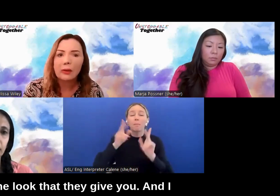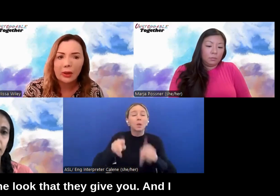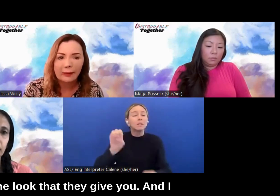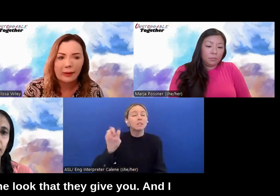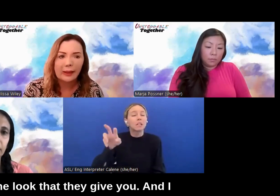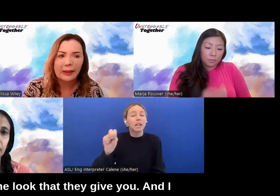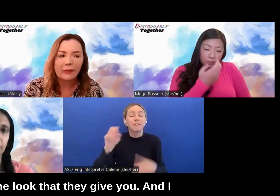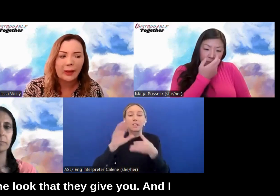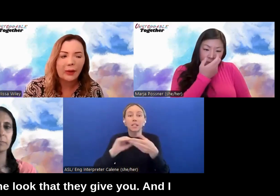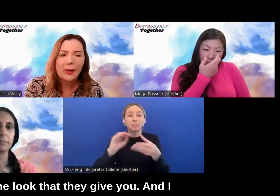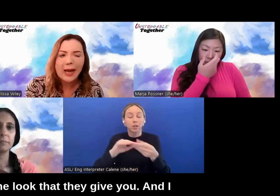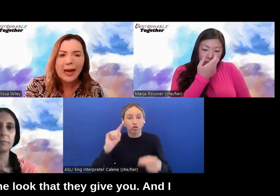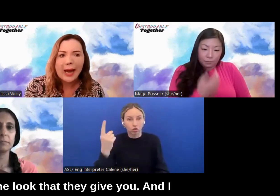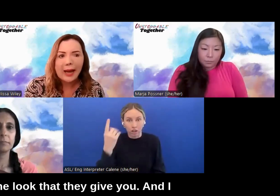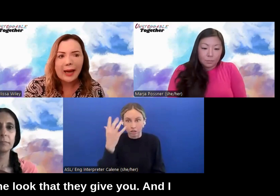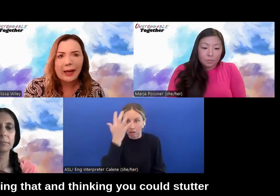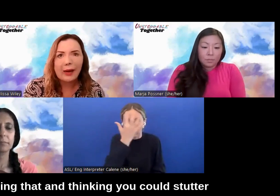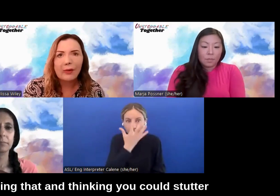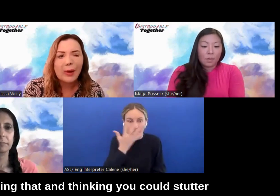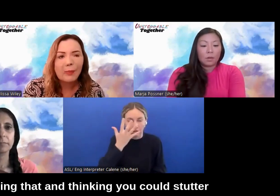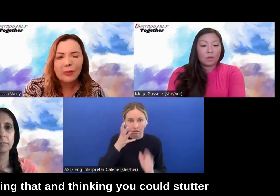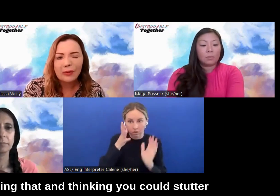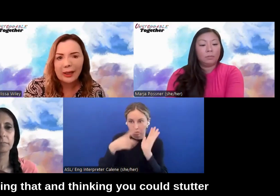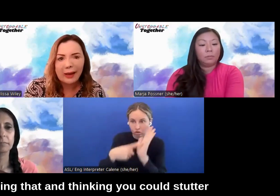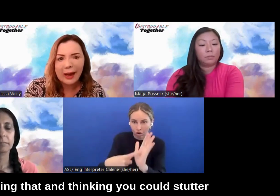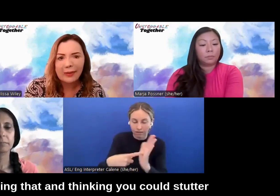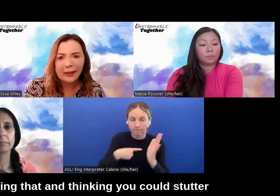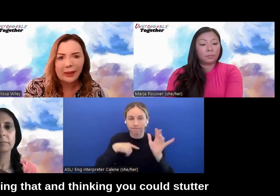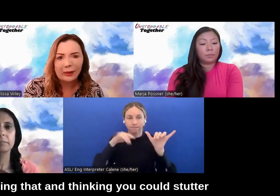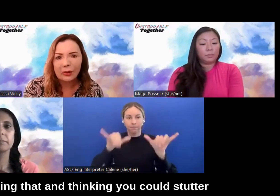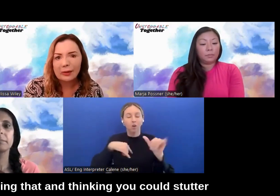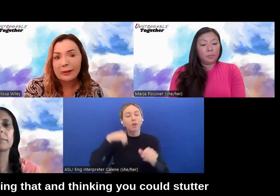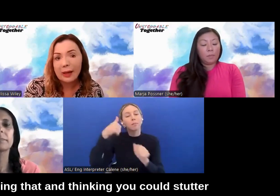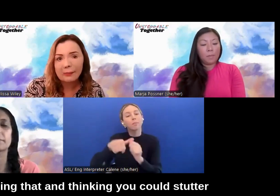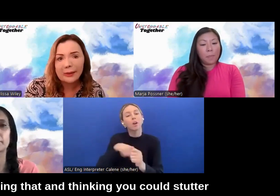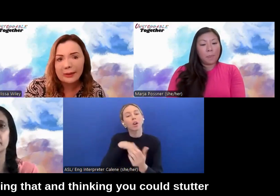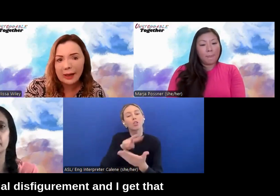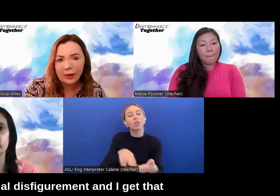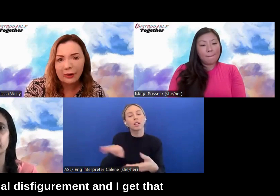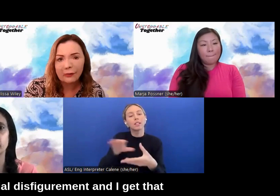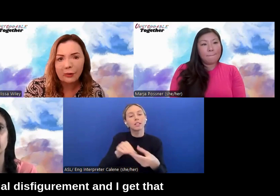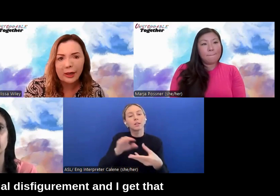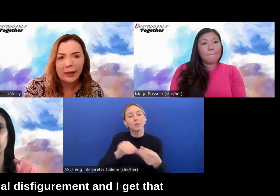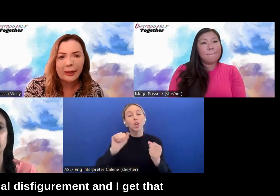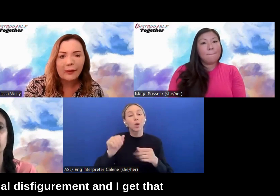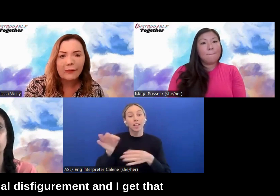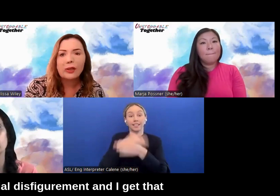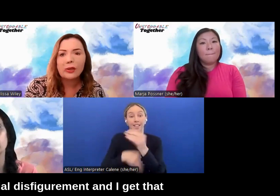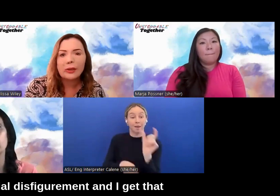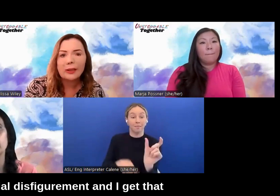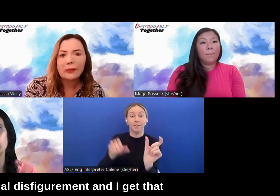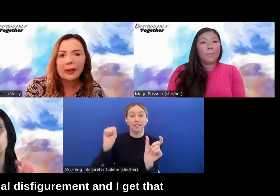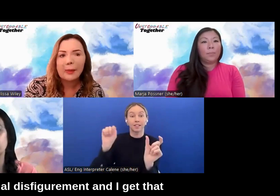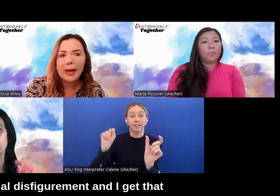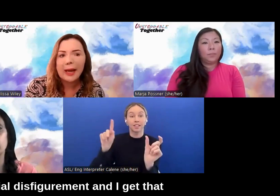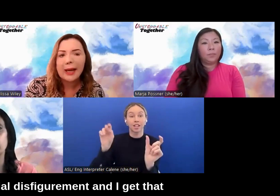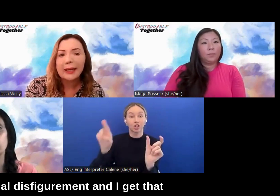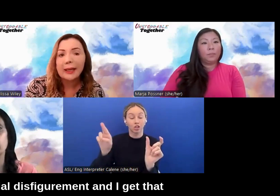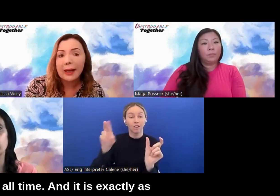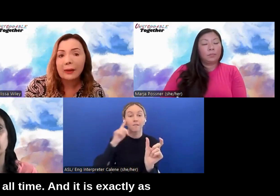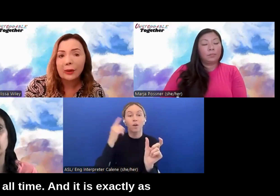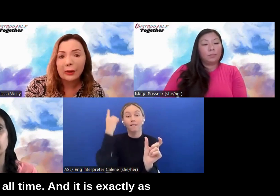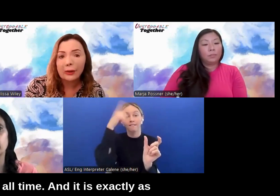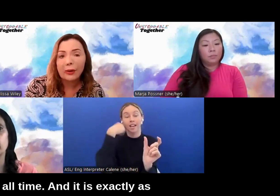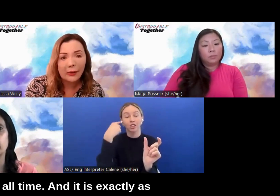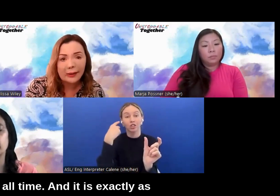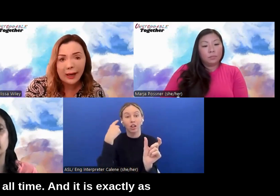in the look that they give you. And I remember reading that and thinking you could stutter for facial disfigurement, and I get